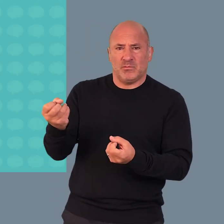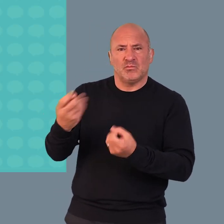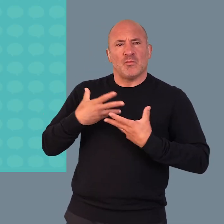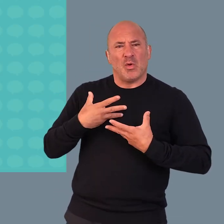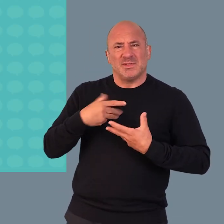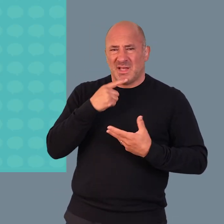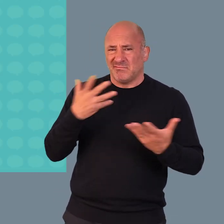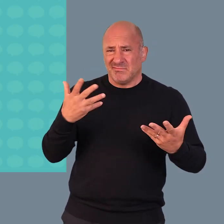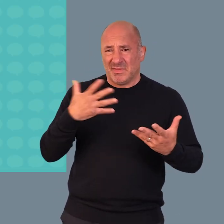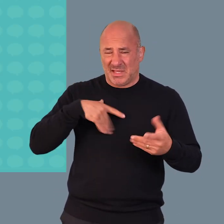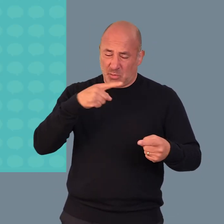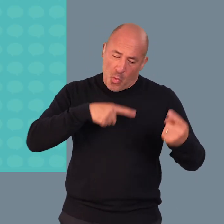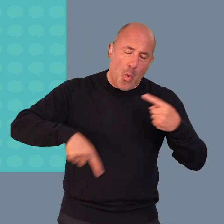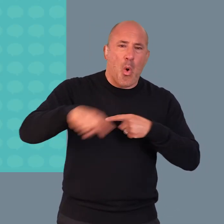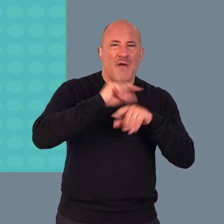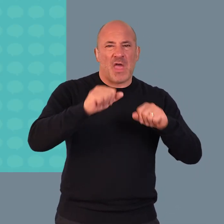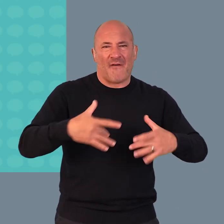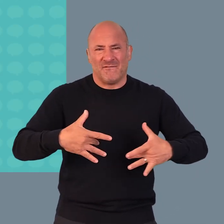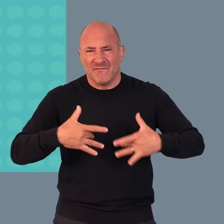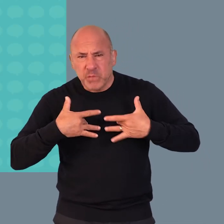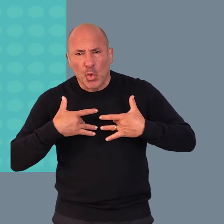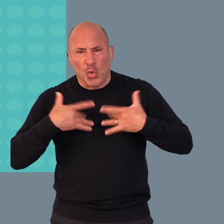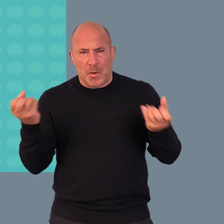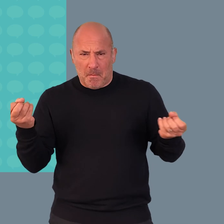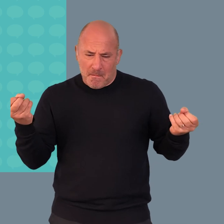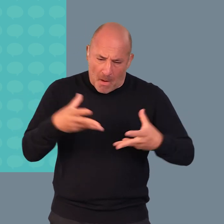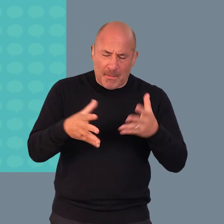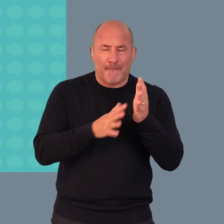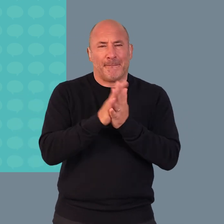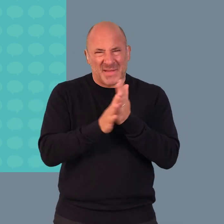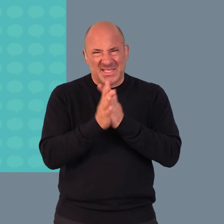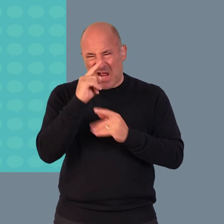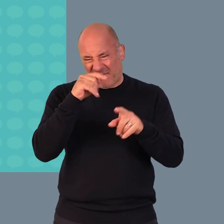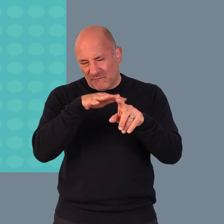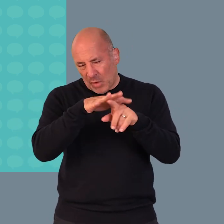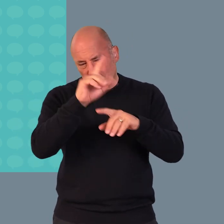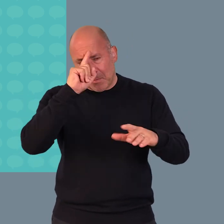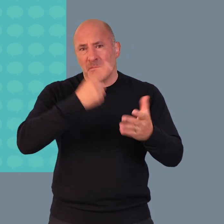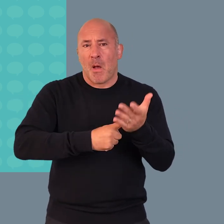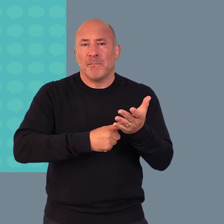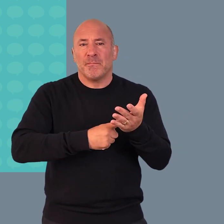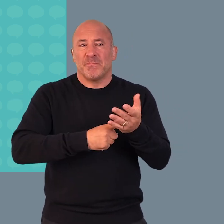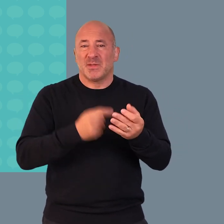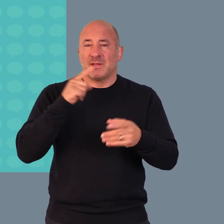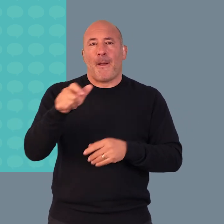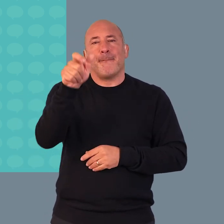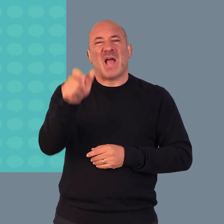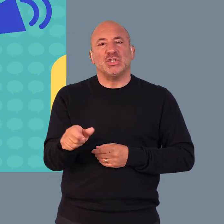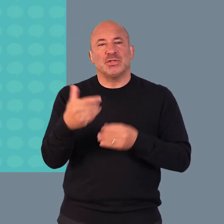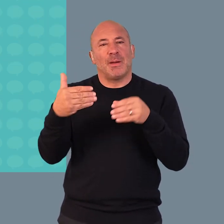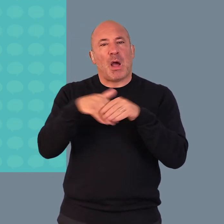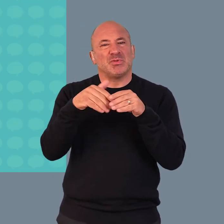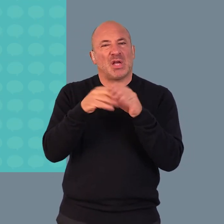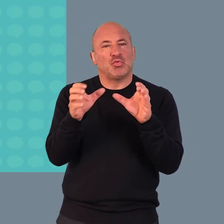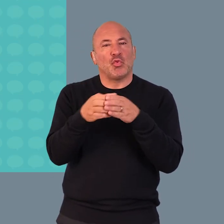Representation. Reverend Denny told us that we need to make sure that everyone can have their voice heard to influence decisions.